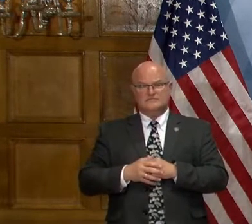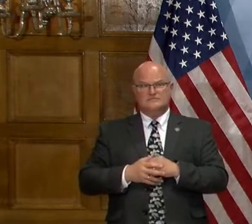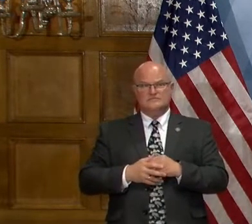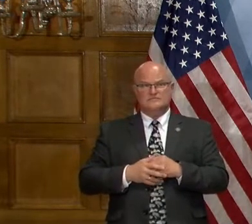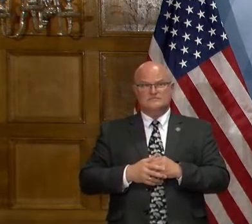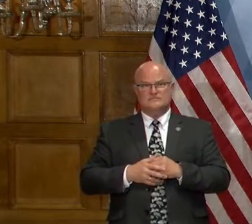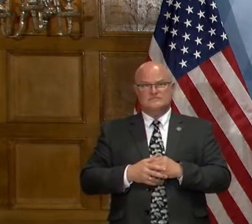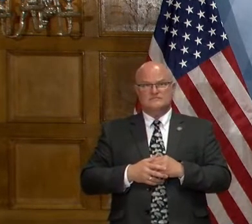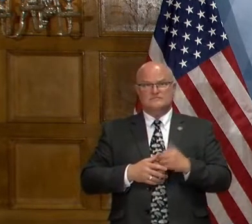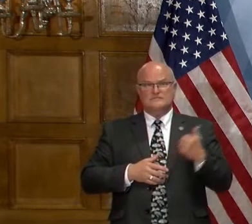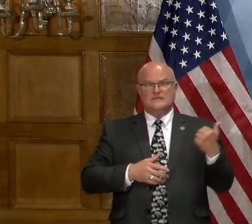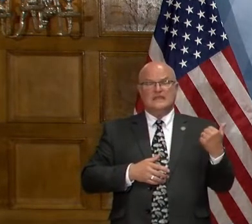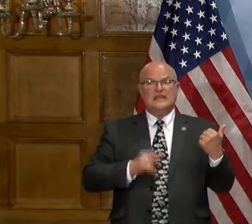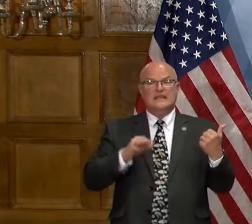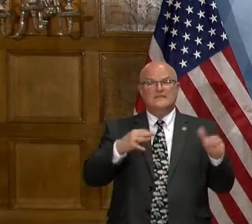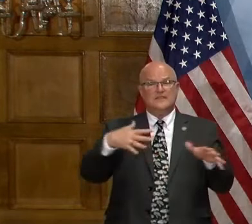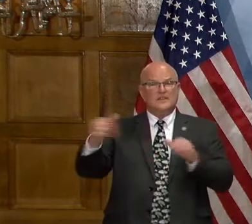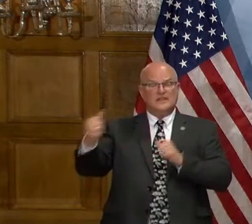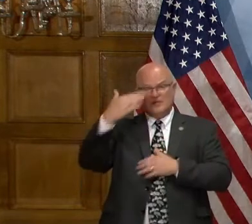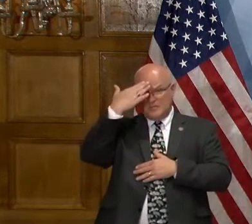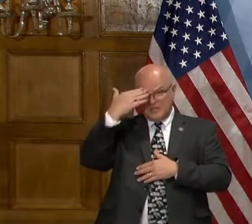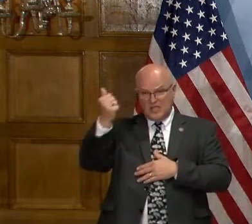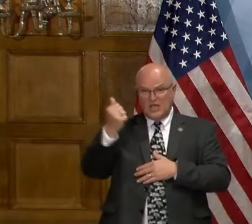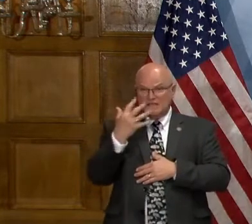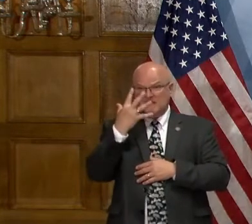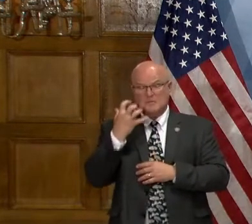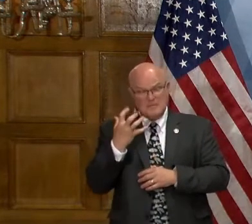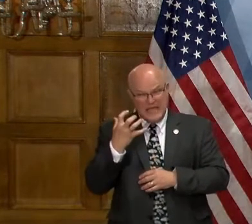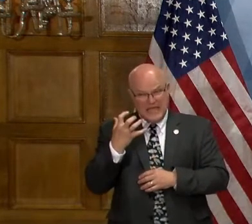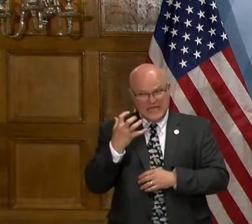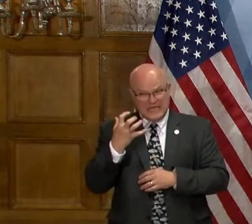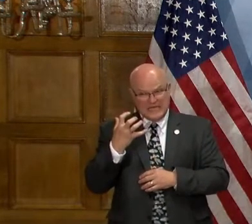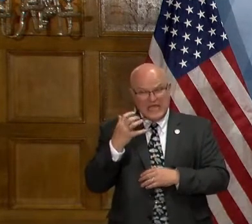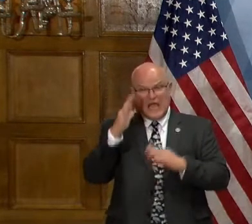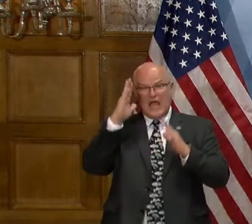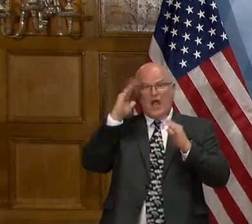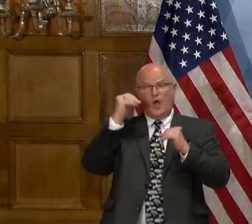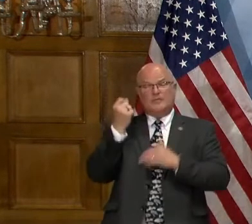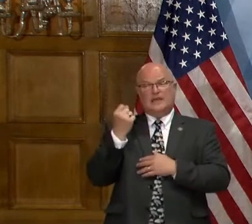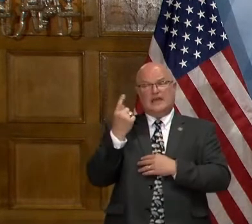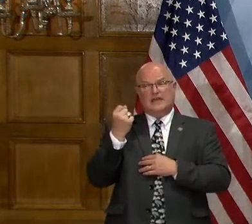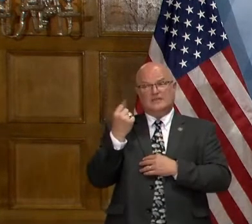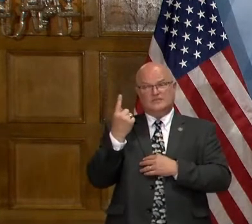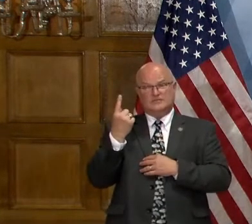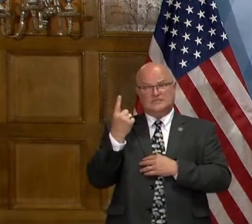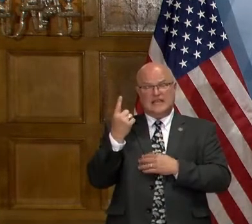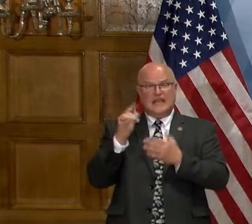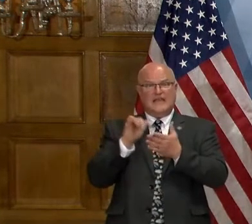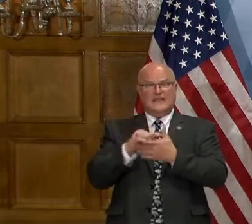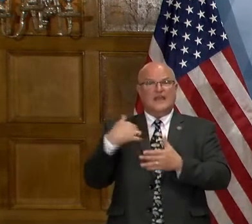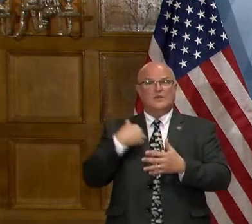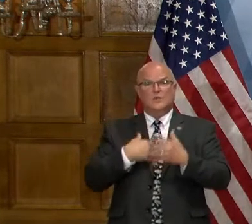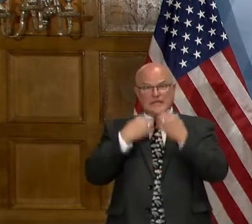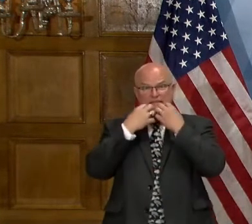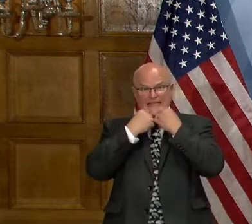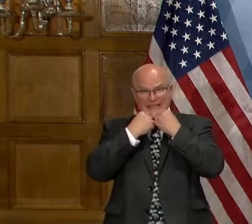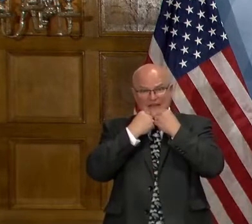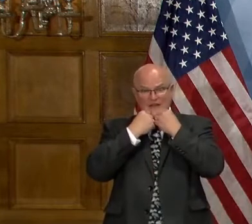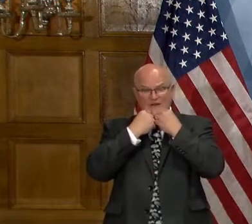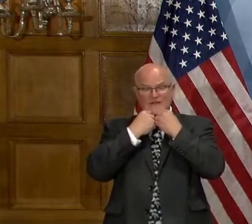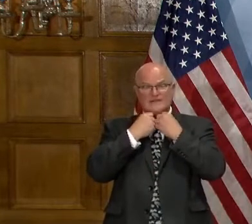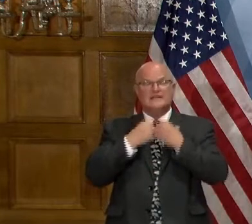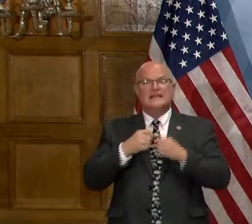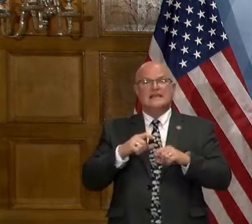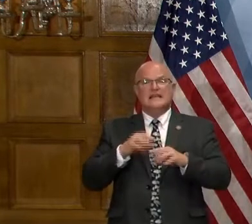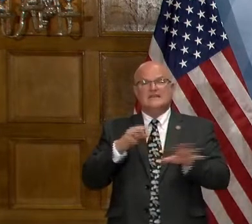that? If they're leaving because they're mad, I hope that they understand that we care and we value